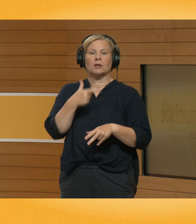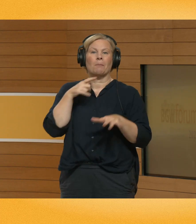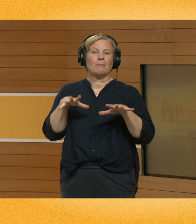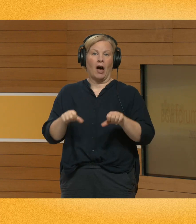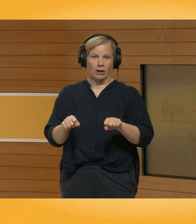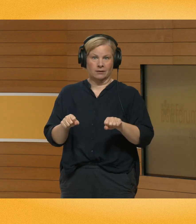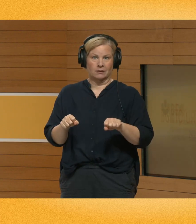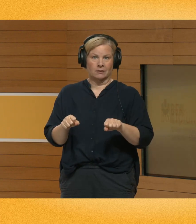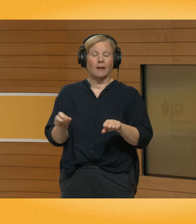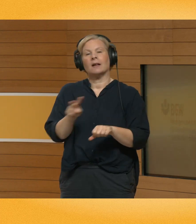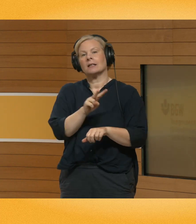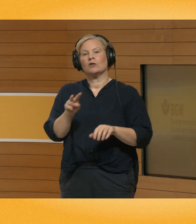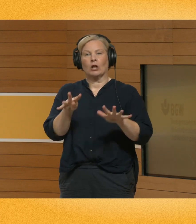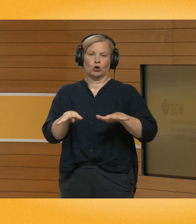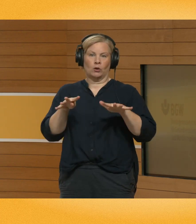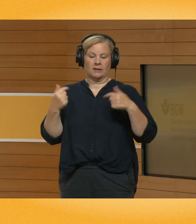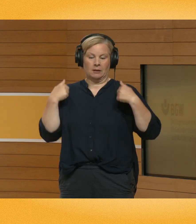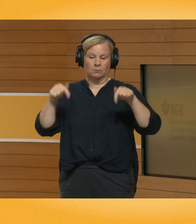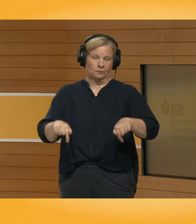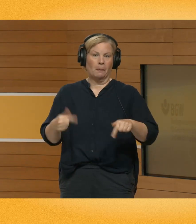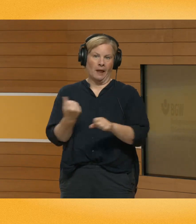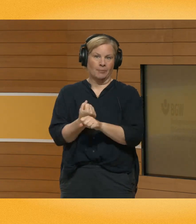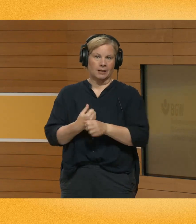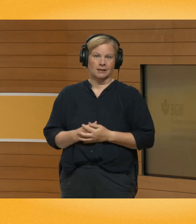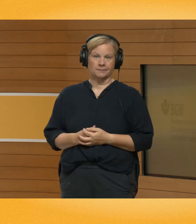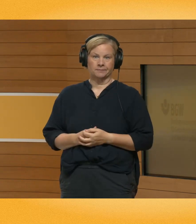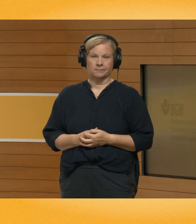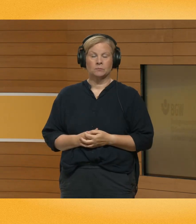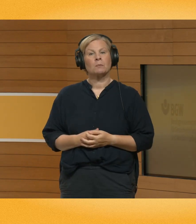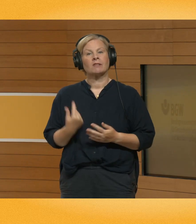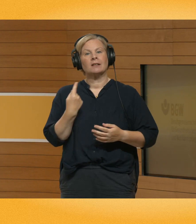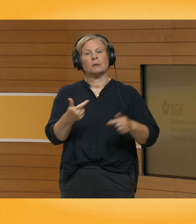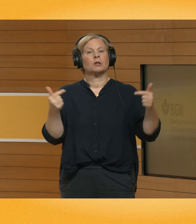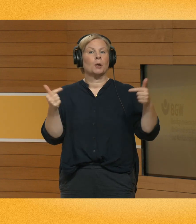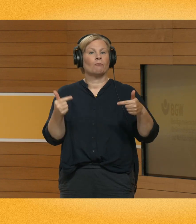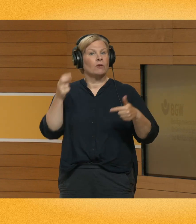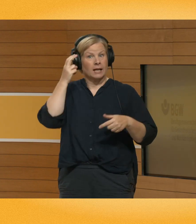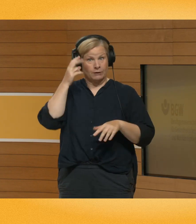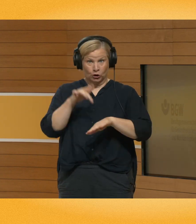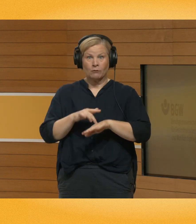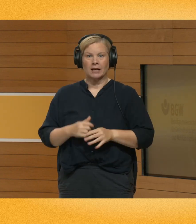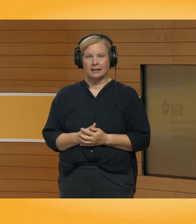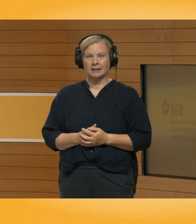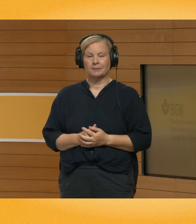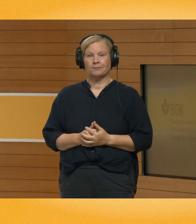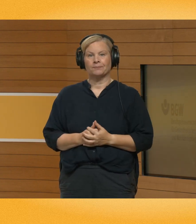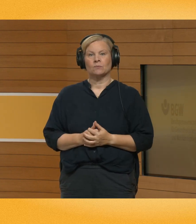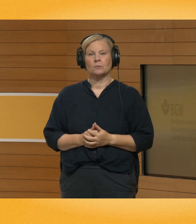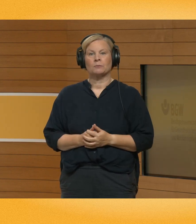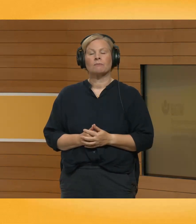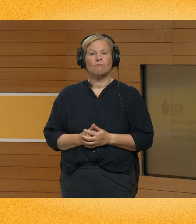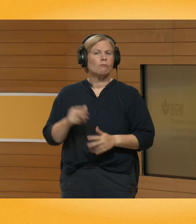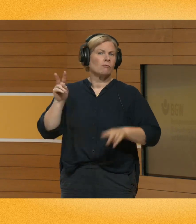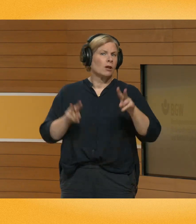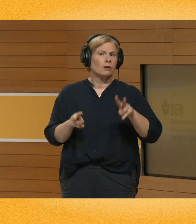nursing scientist by training and holds a position as advanced practice nurse mental health care. In addition, she's a member of different project groups in the course